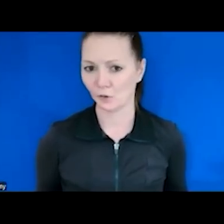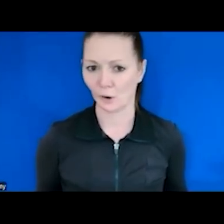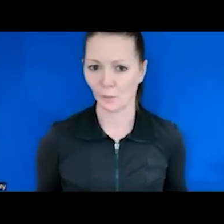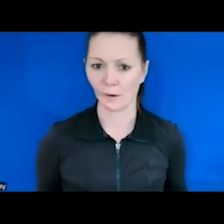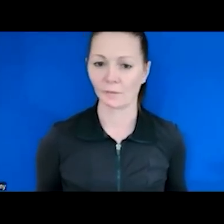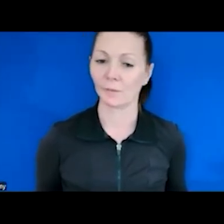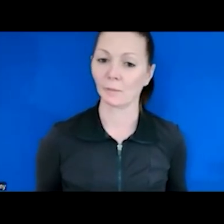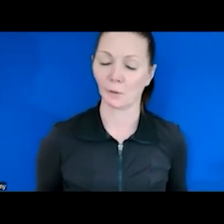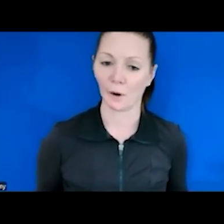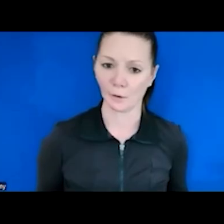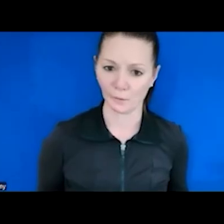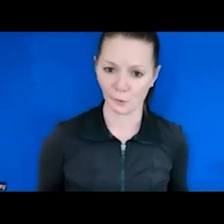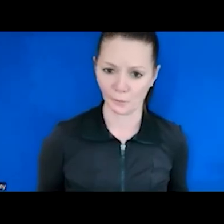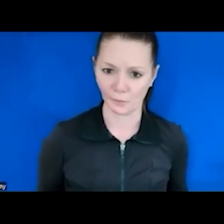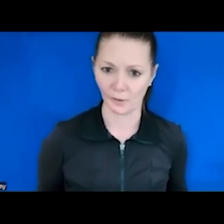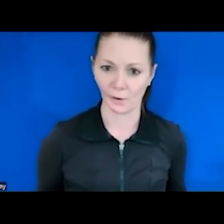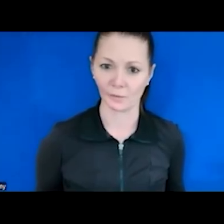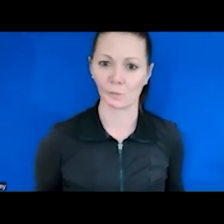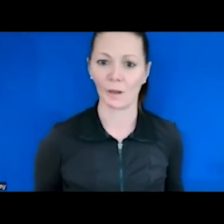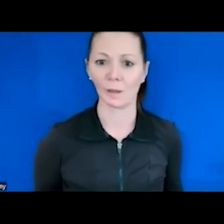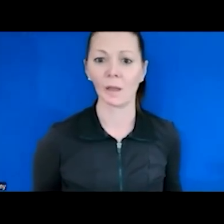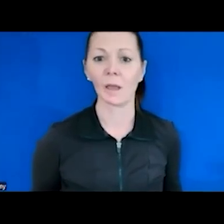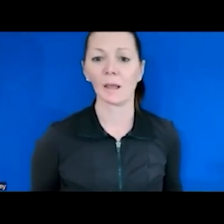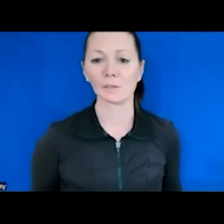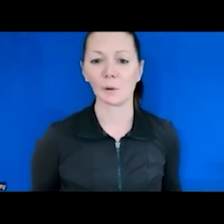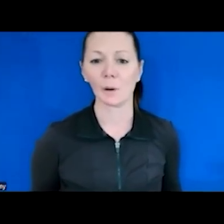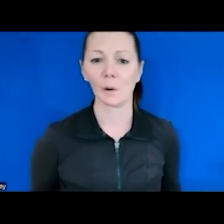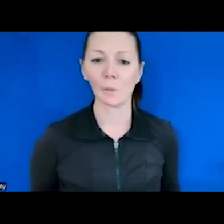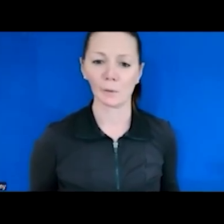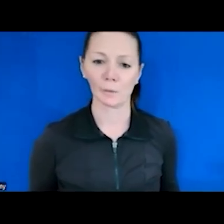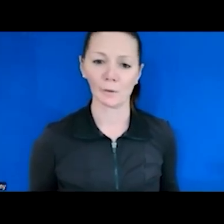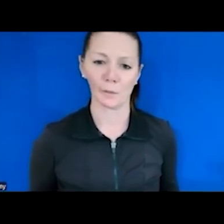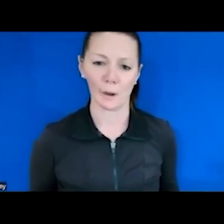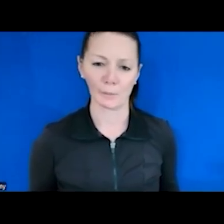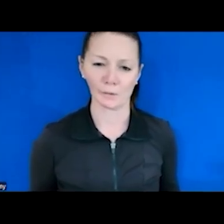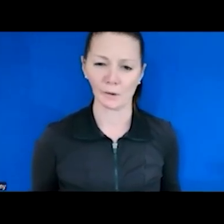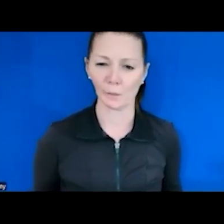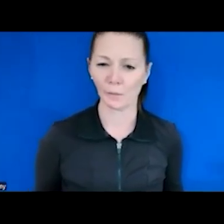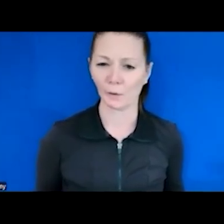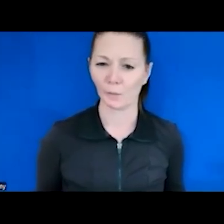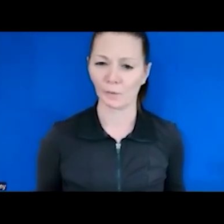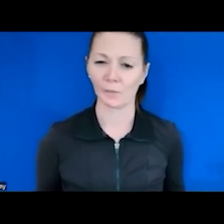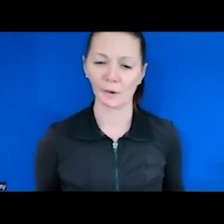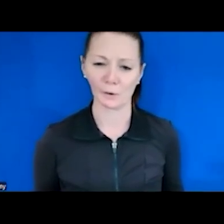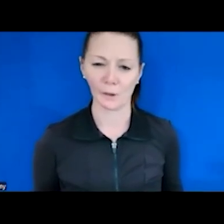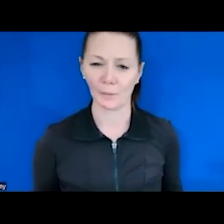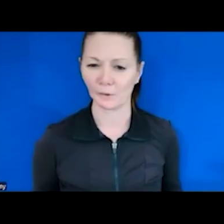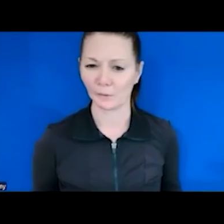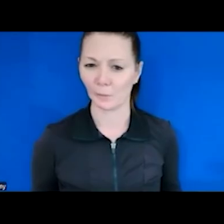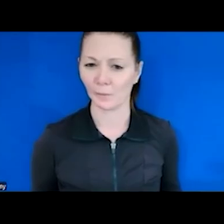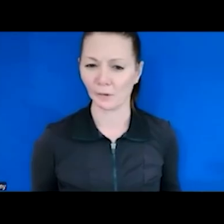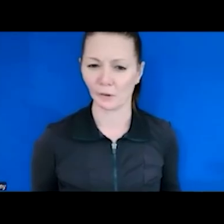am a churchgoer, and sometimes there are no interpreters there as well. And so I hope there would be other options. I know that there were some